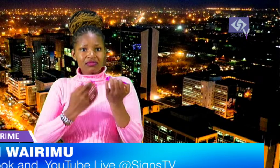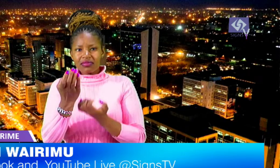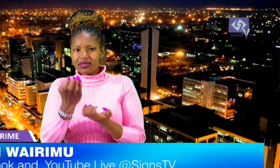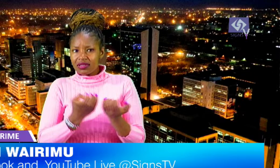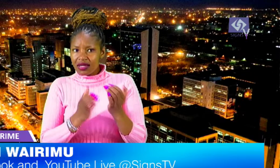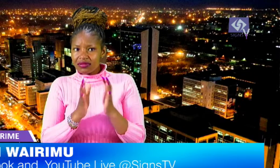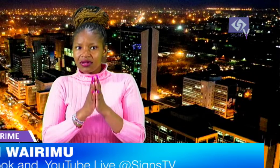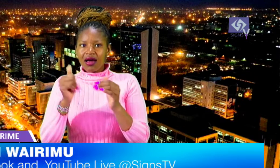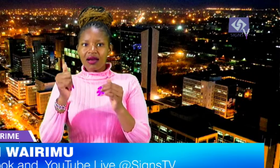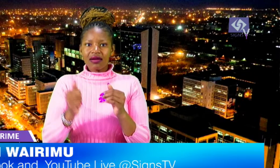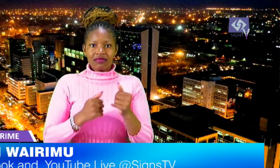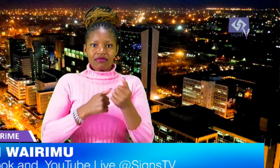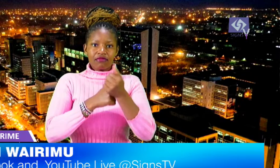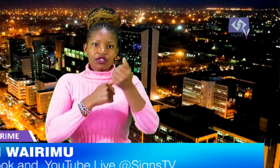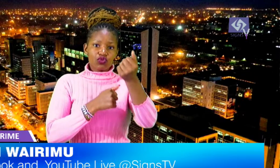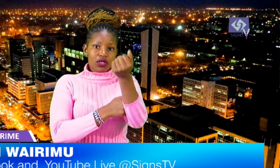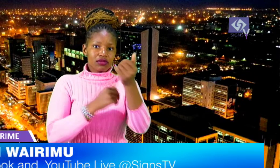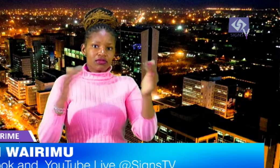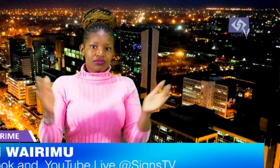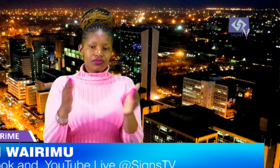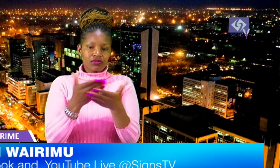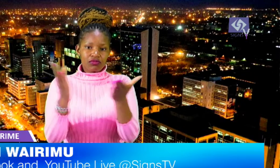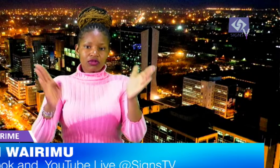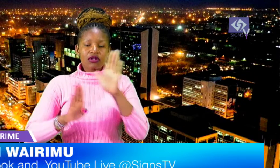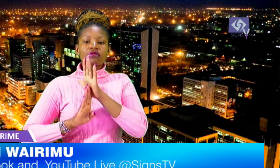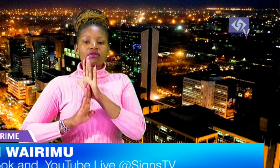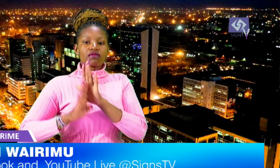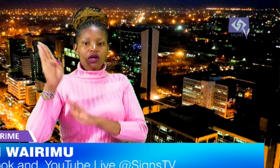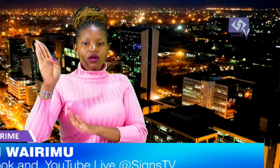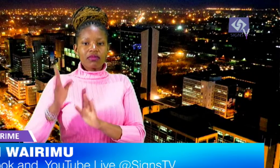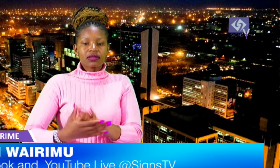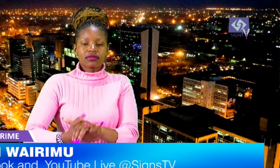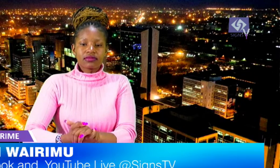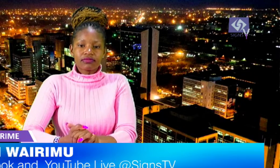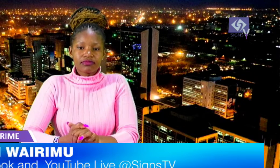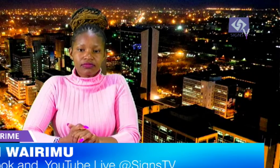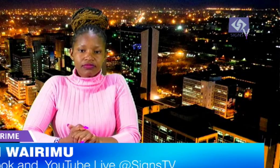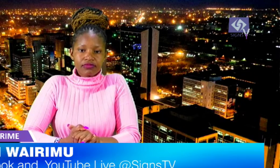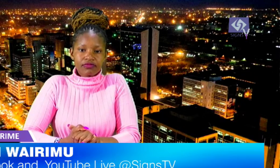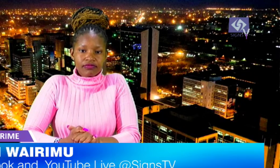businesses and a boost in economic development.